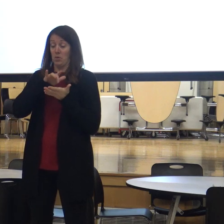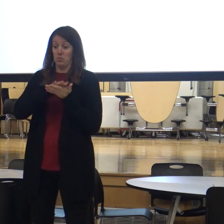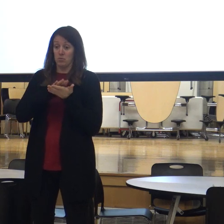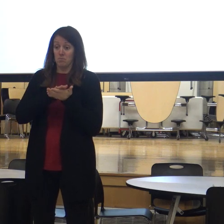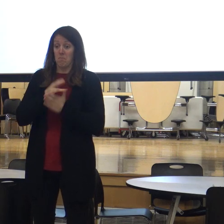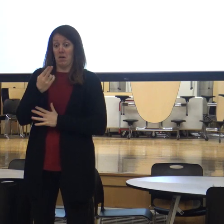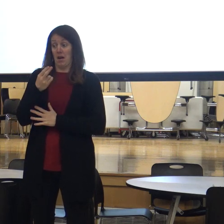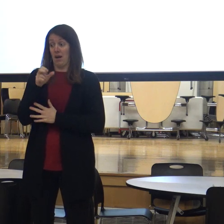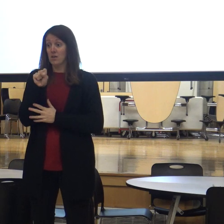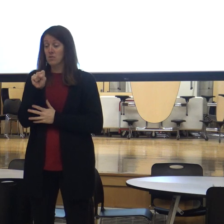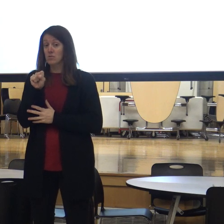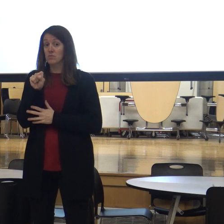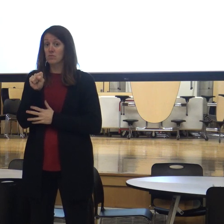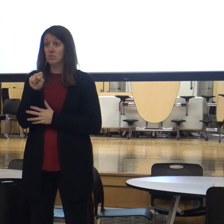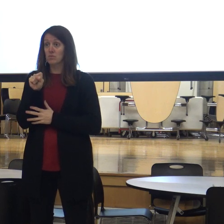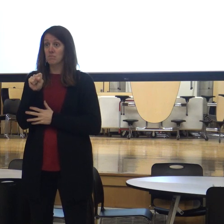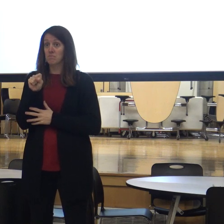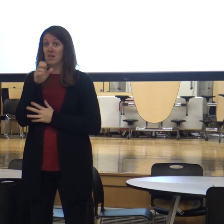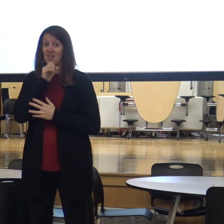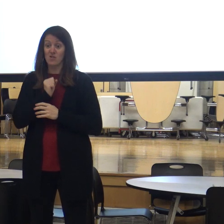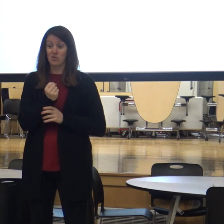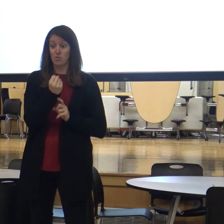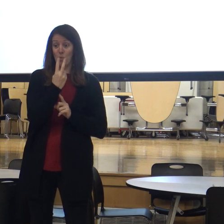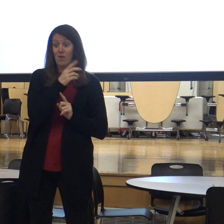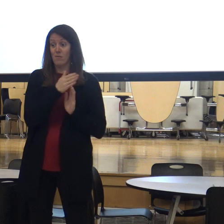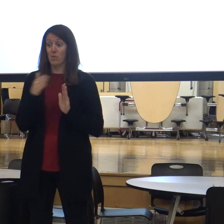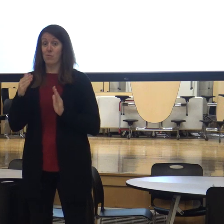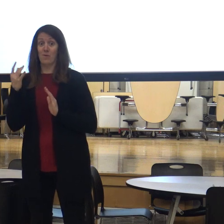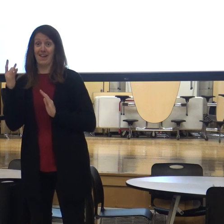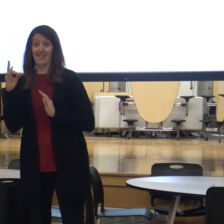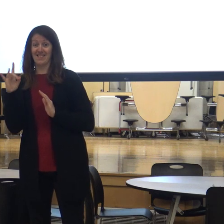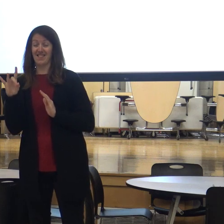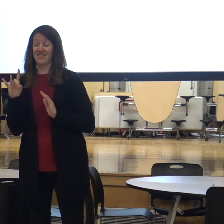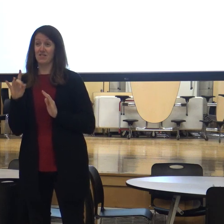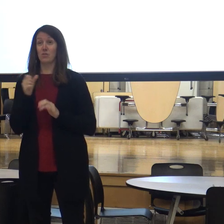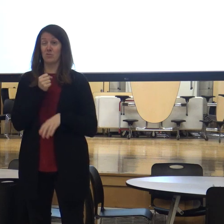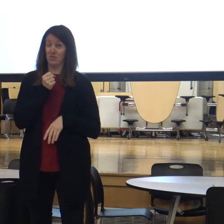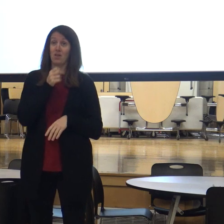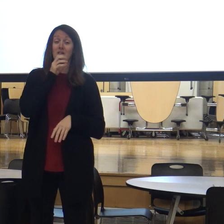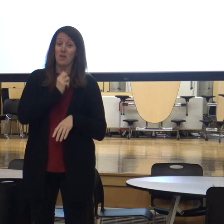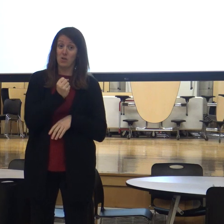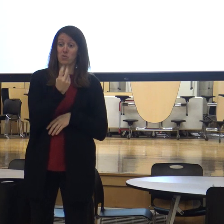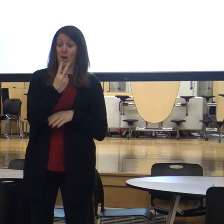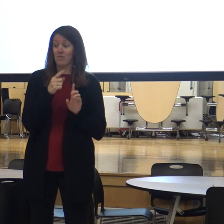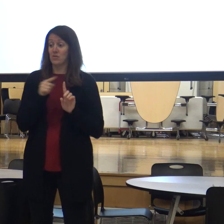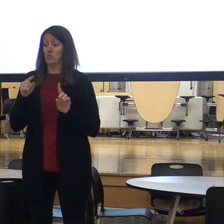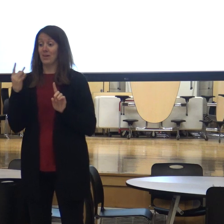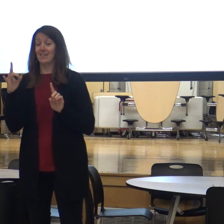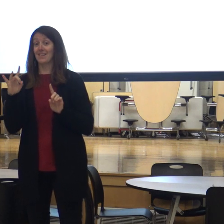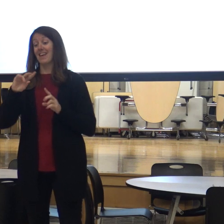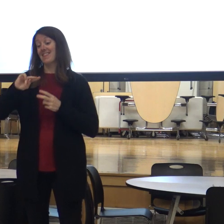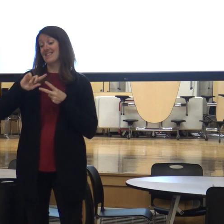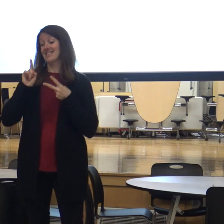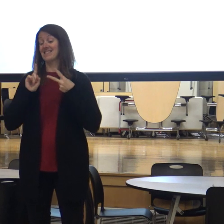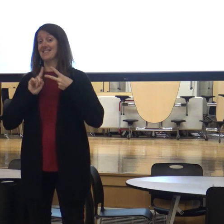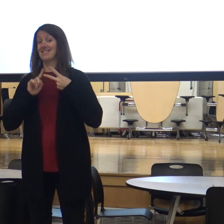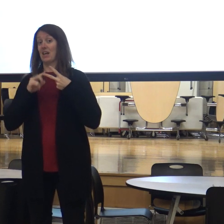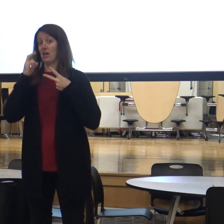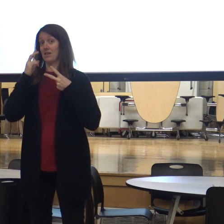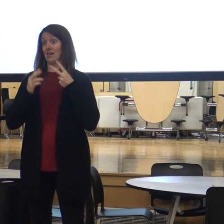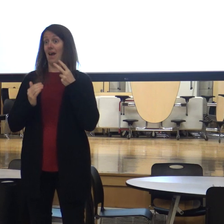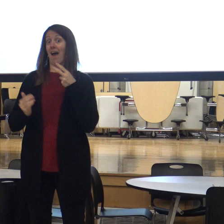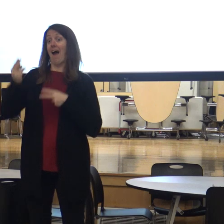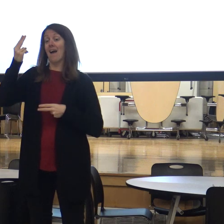school ages, 12 to 18. So 12 to 18, the second leading cause of death in the United States